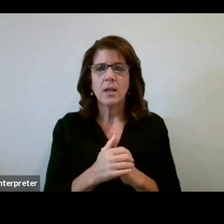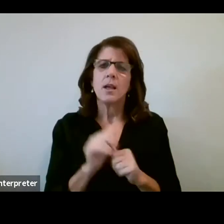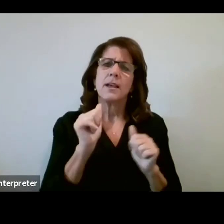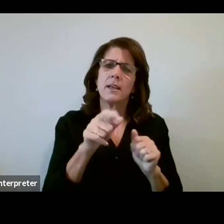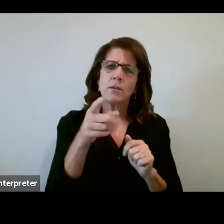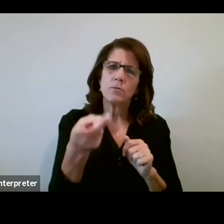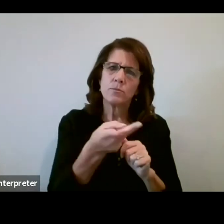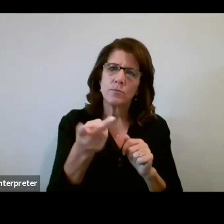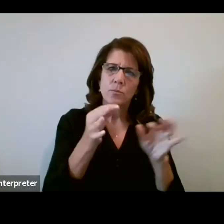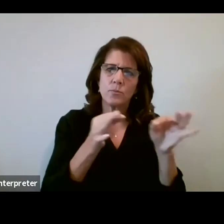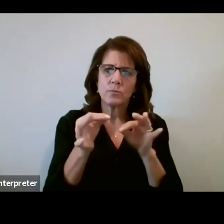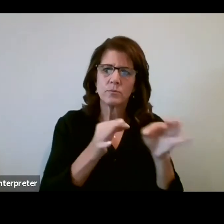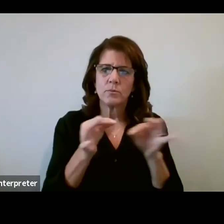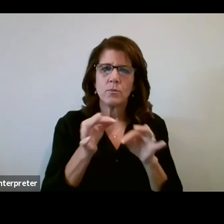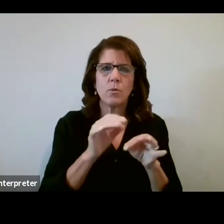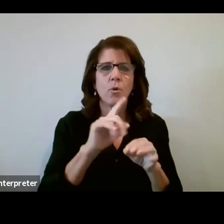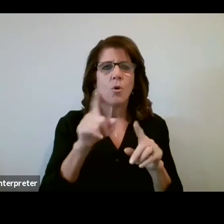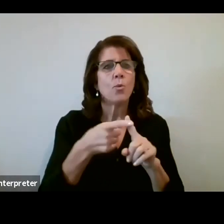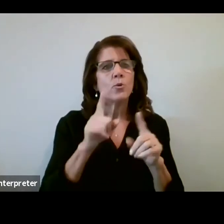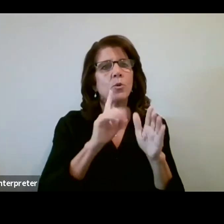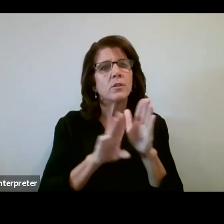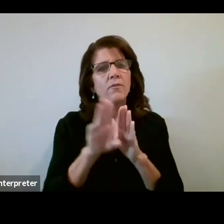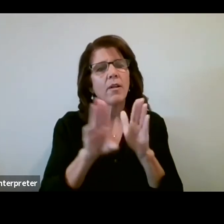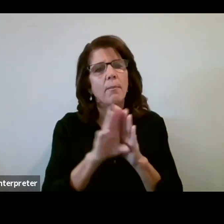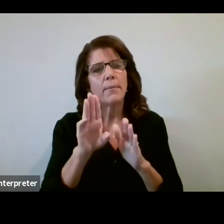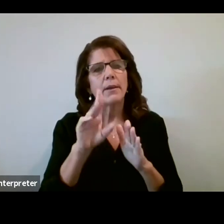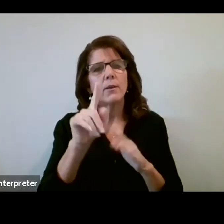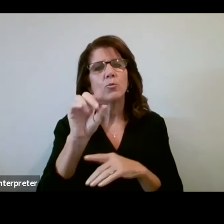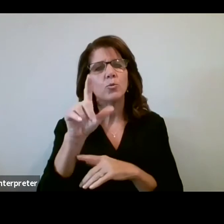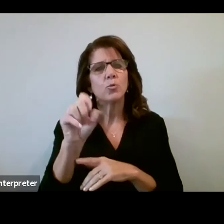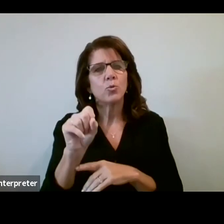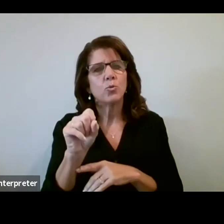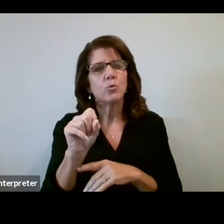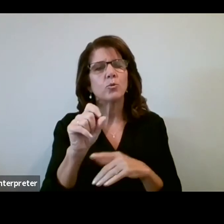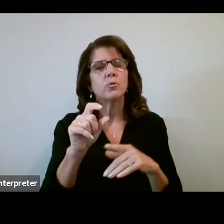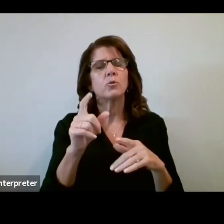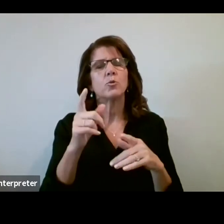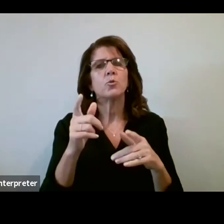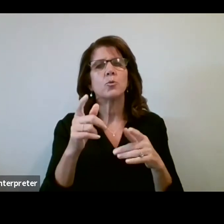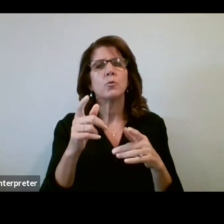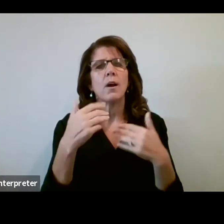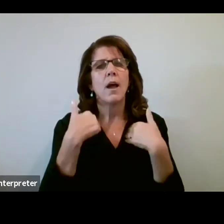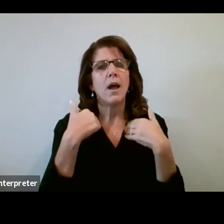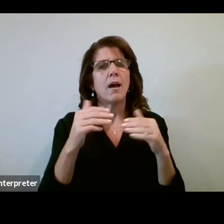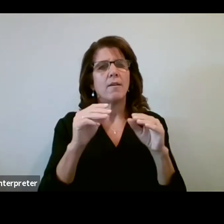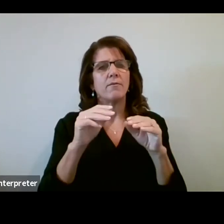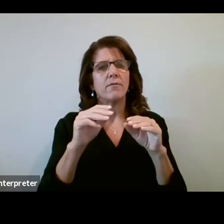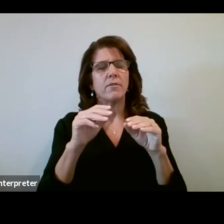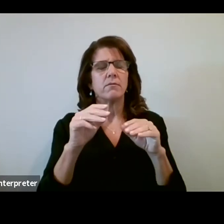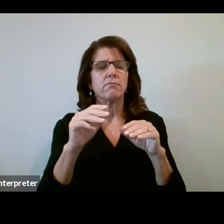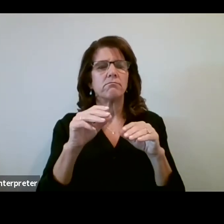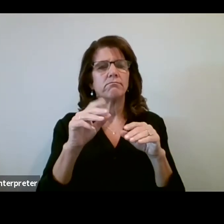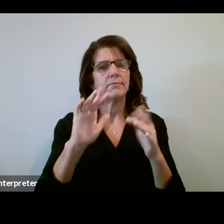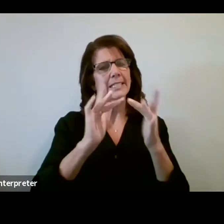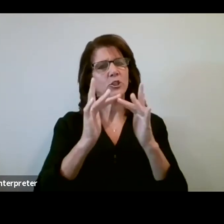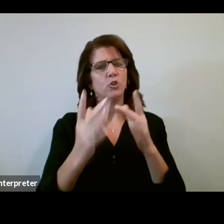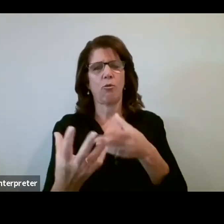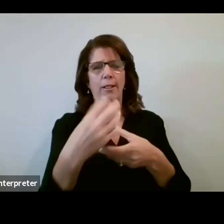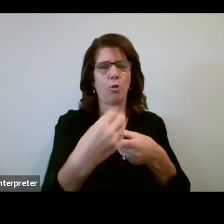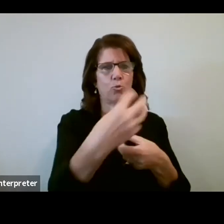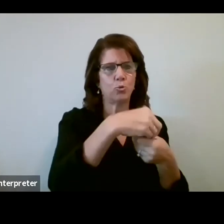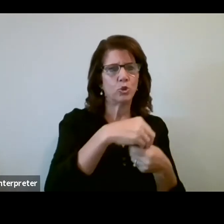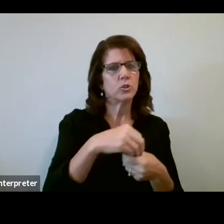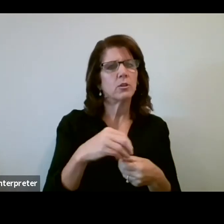bit about, when you are developing tools to spread digital inclusion to older people, what are the things